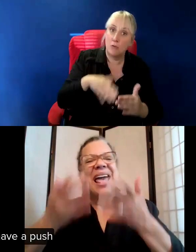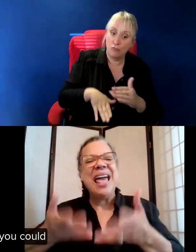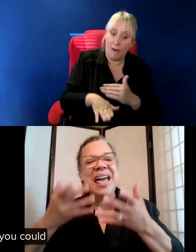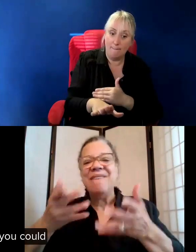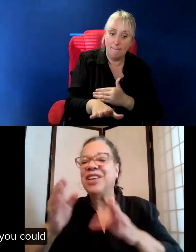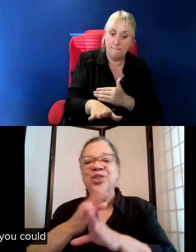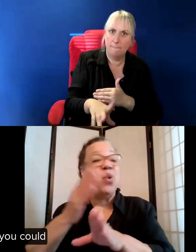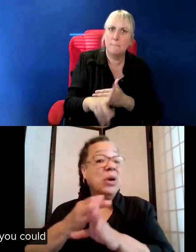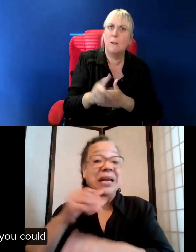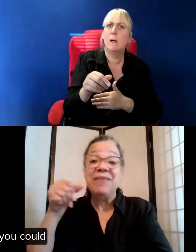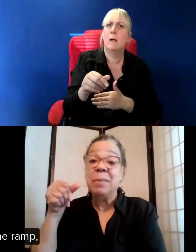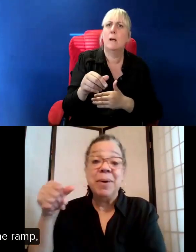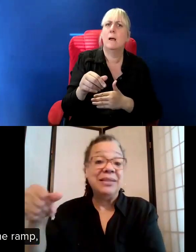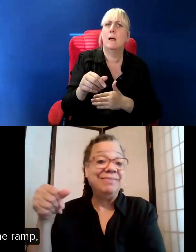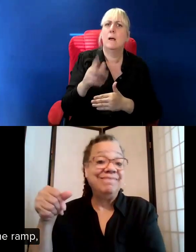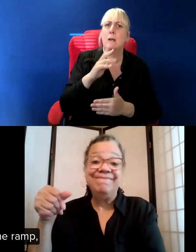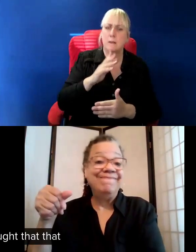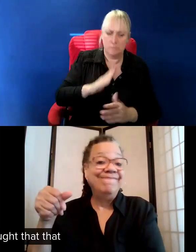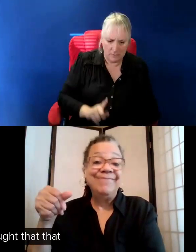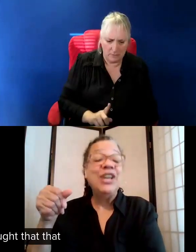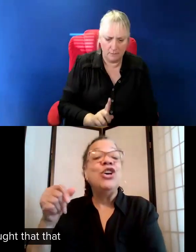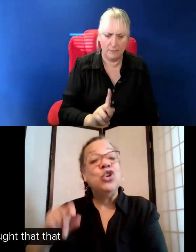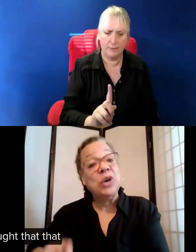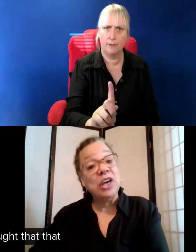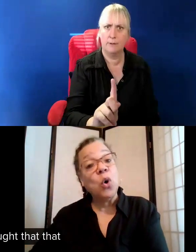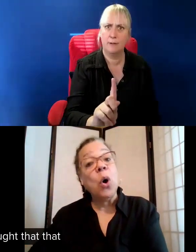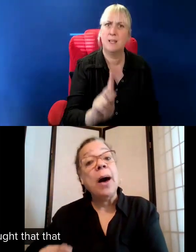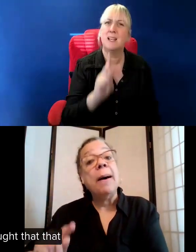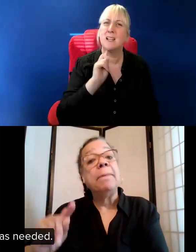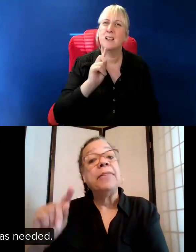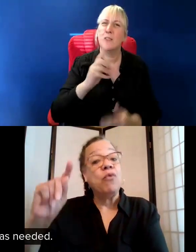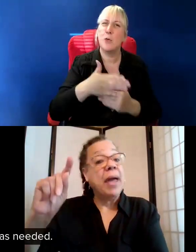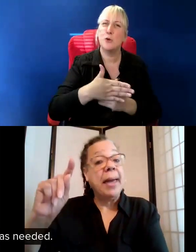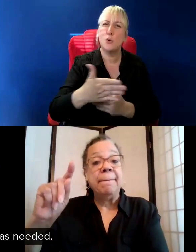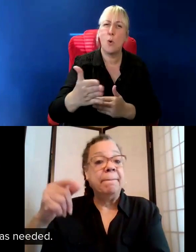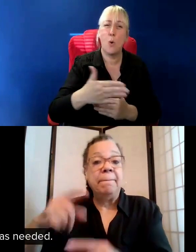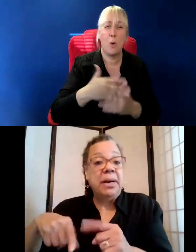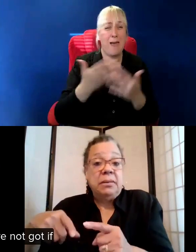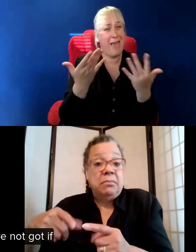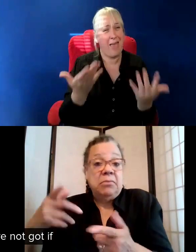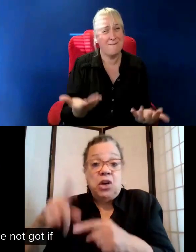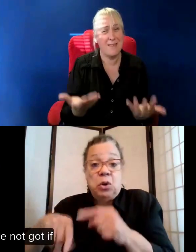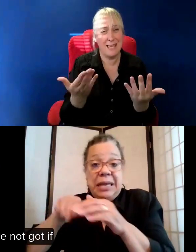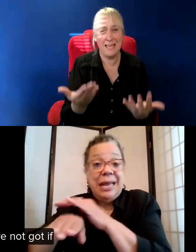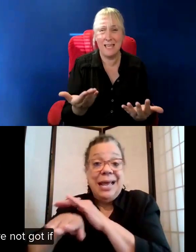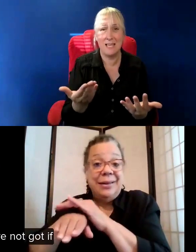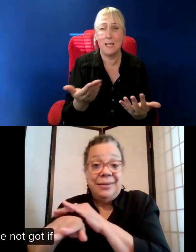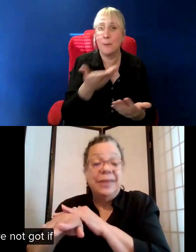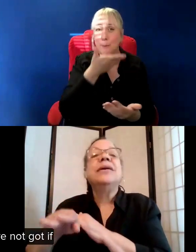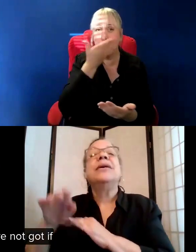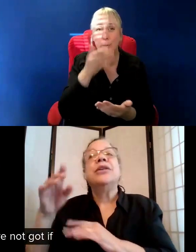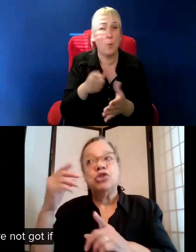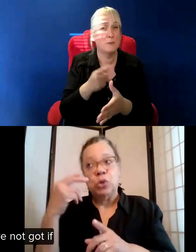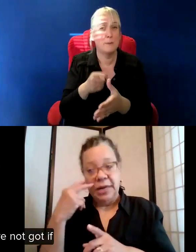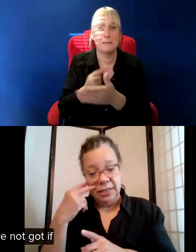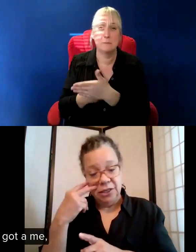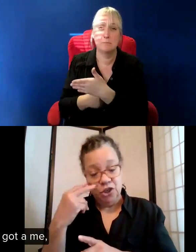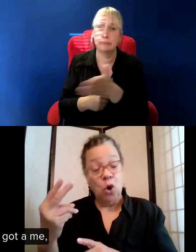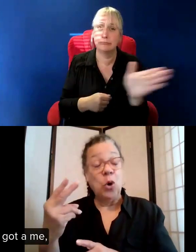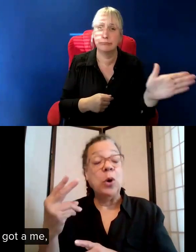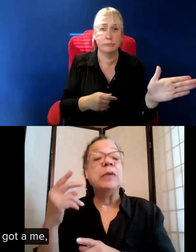have a push button, so you could get up the ramp, and they thought that was what was needed. And you know, if you've not